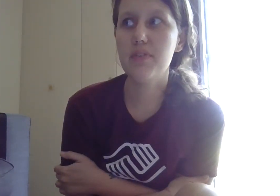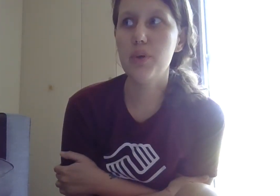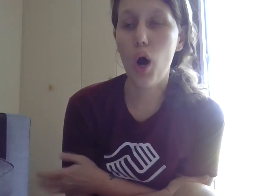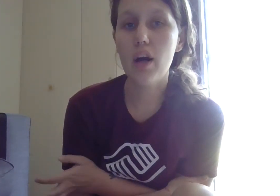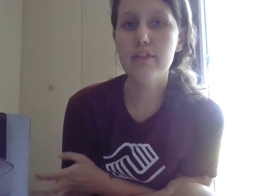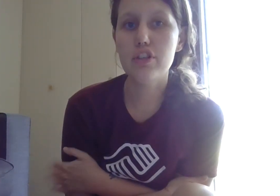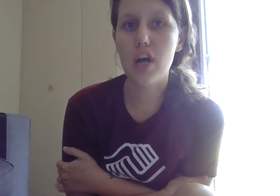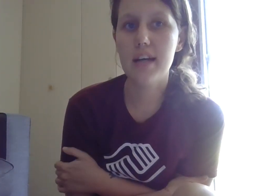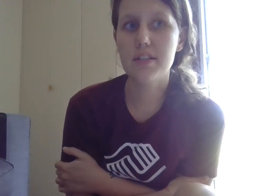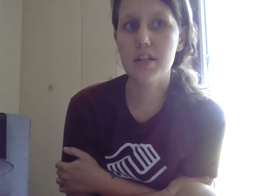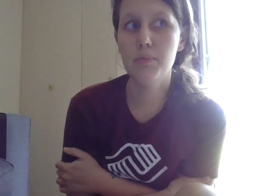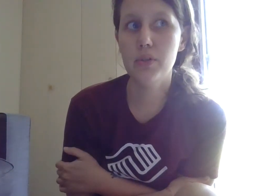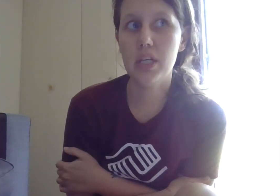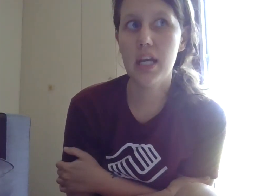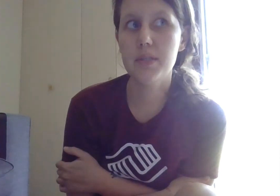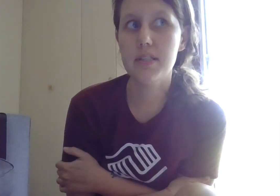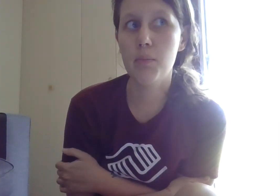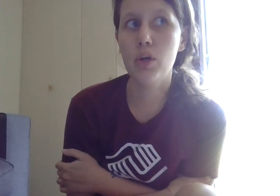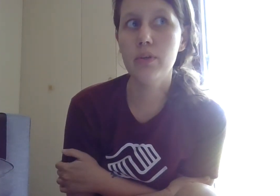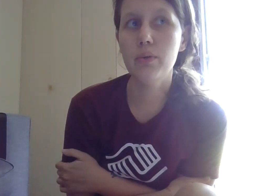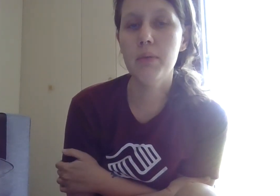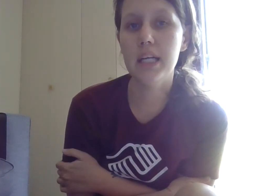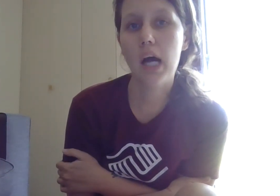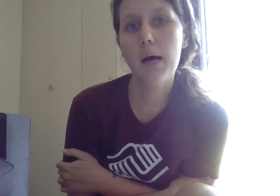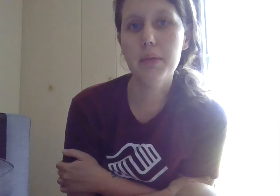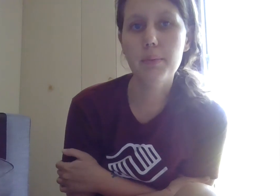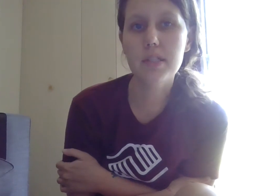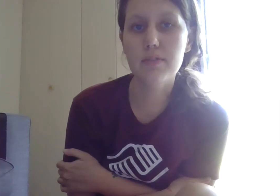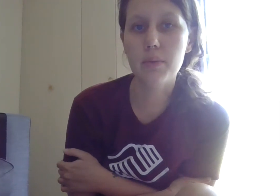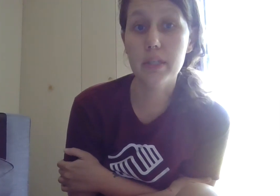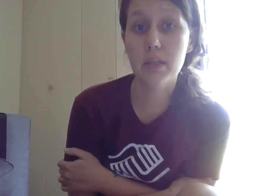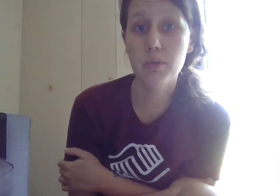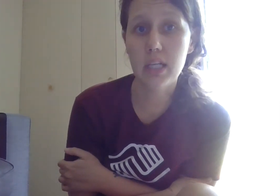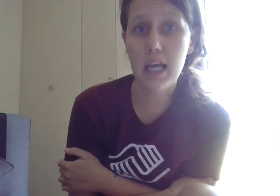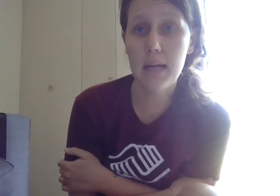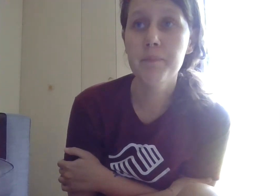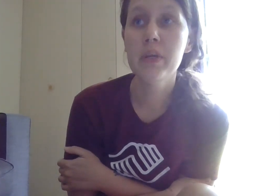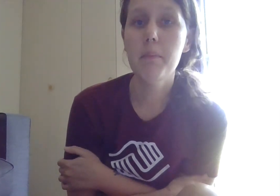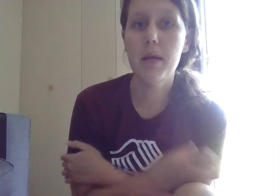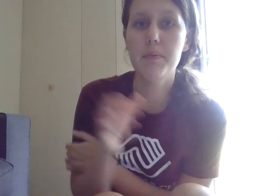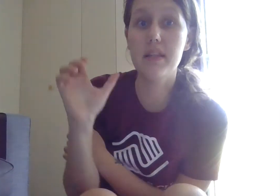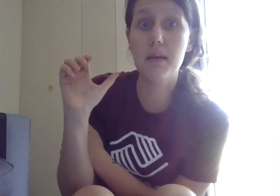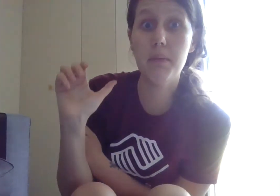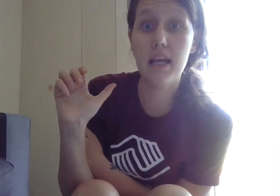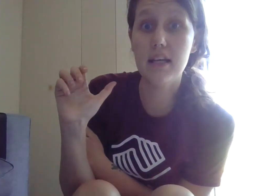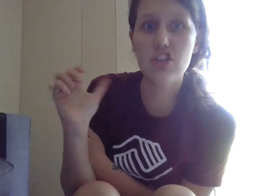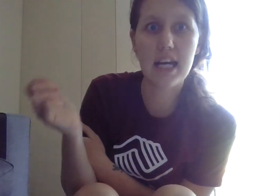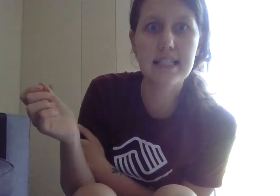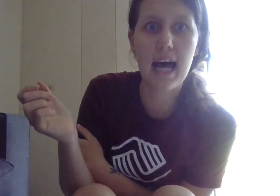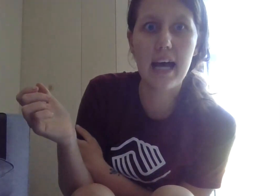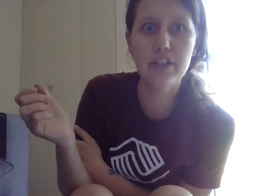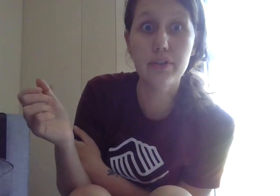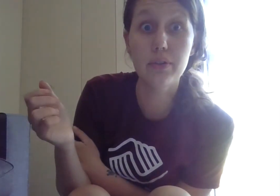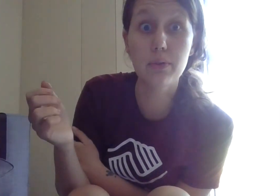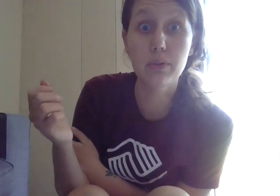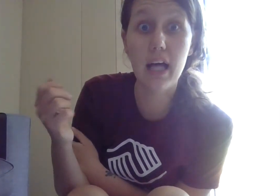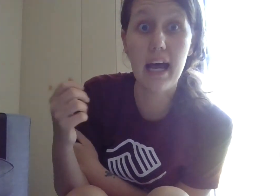you are ever trying to communicate with someone who may not be able to verbally communicate, maybe they may try to sign you